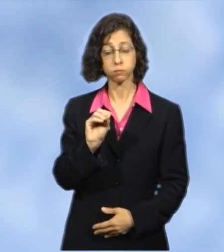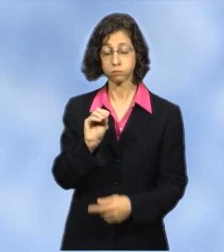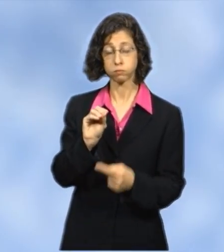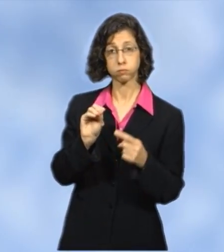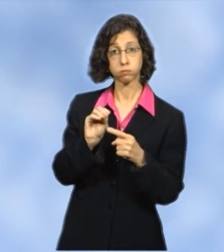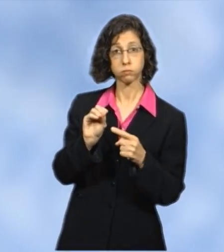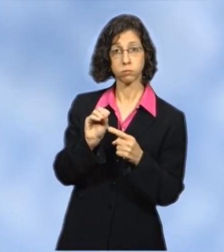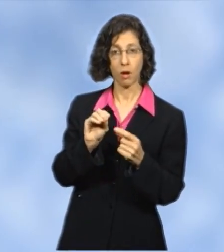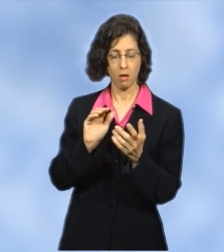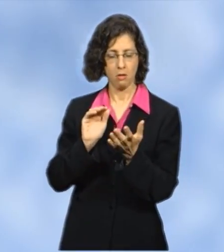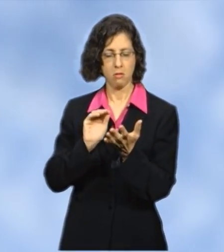In chemotherapy,